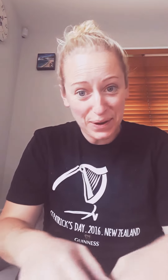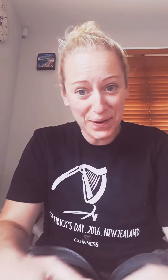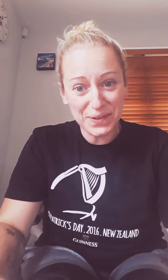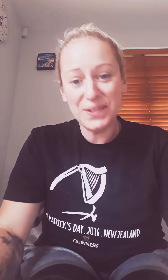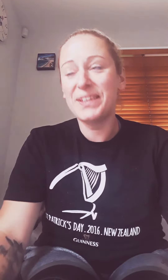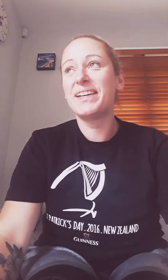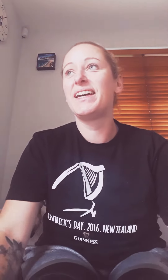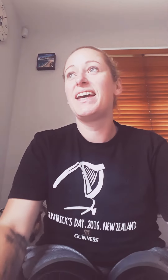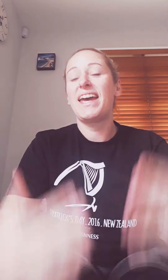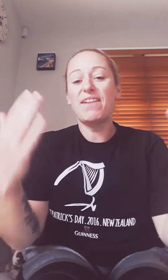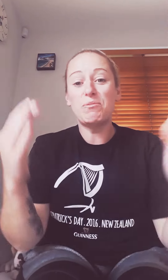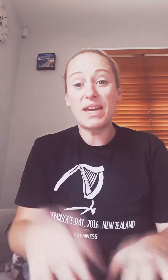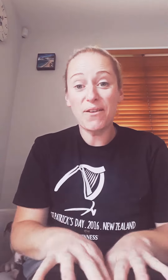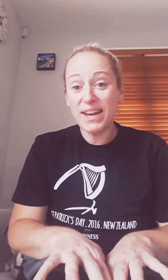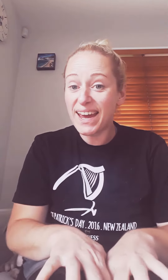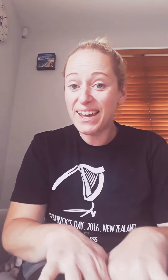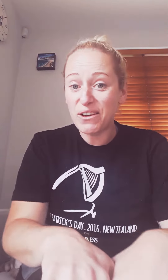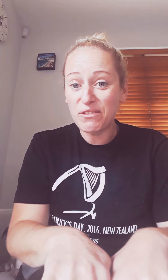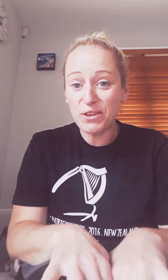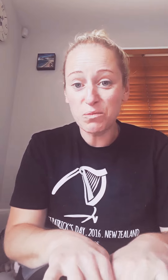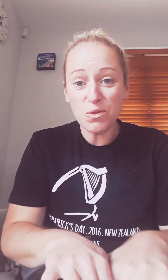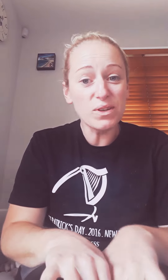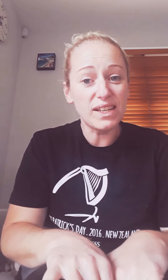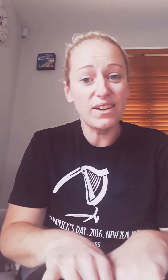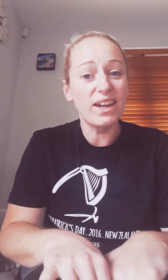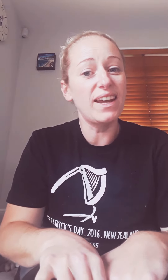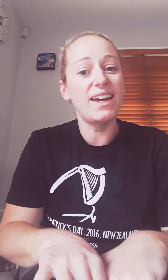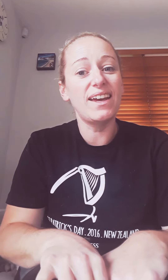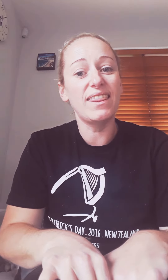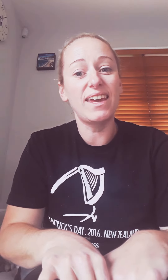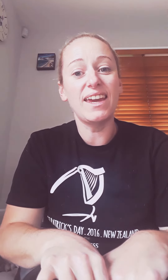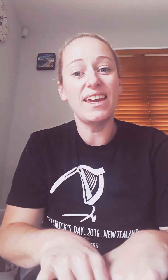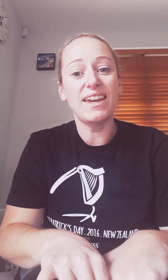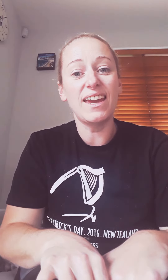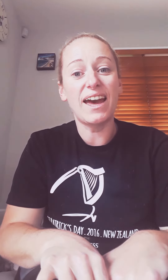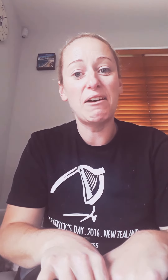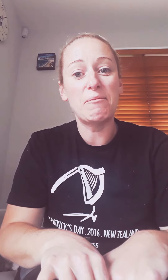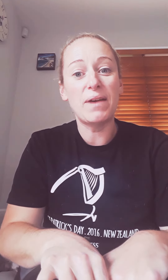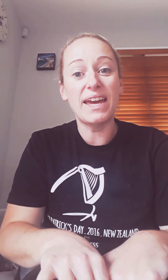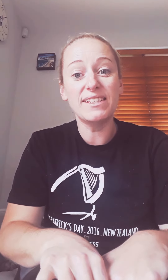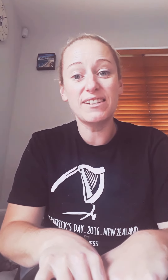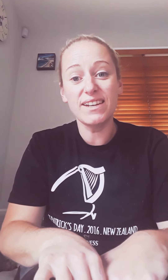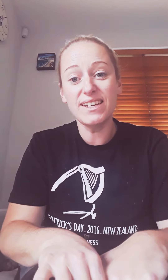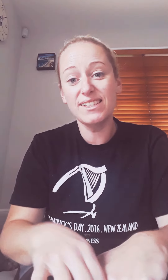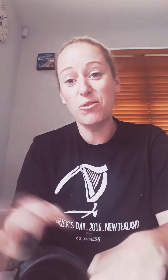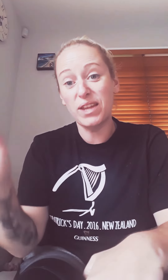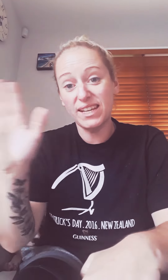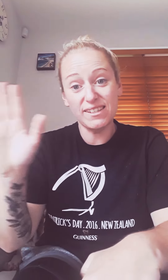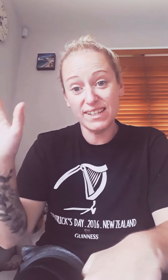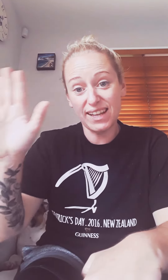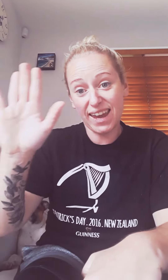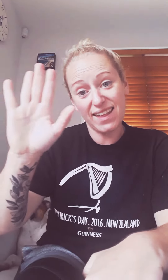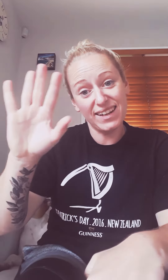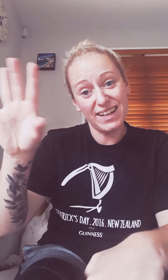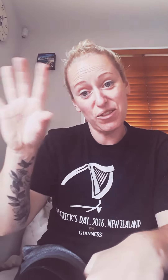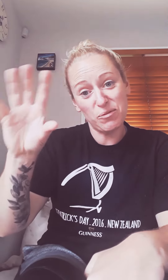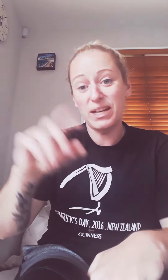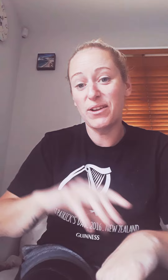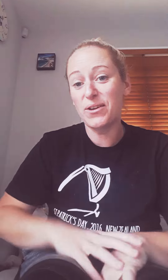so. Have you been going out and going for your walks and looking at the Easter eggs, or the Easter eggs that are coloured in on the windows